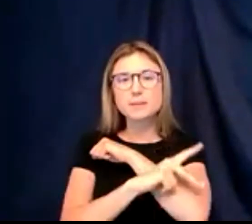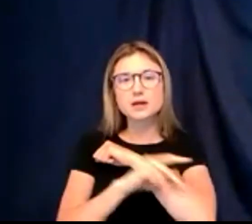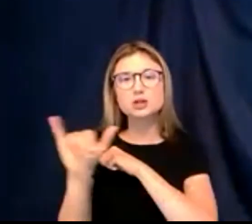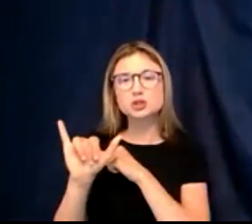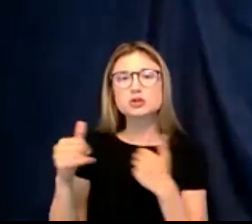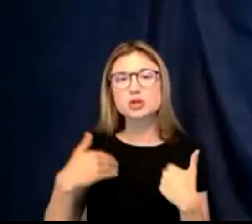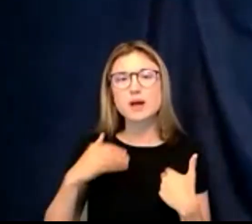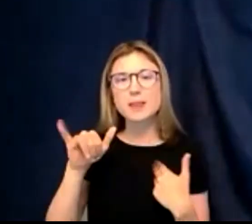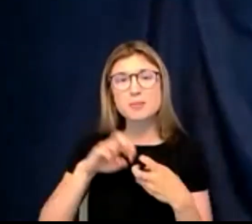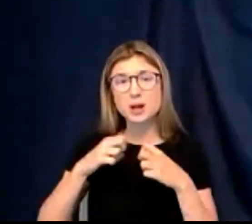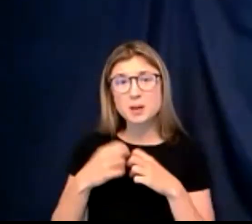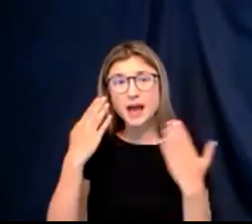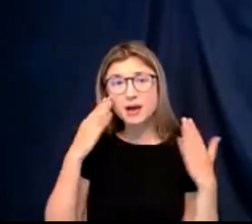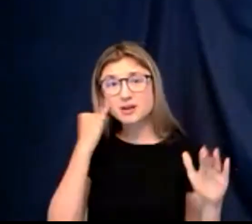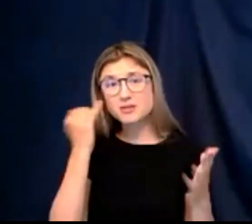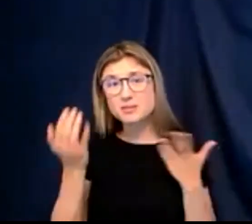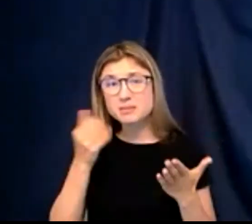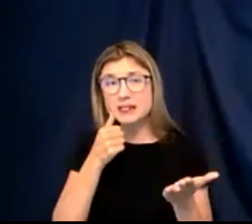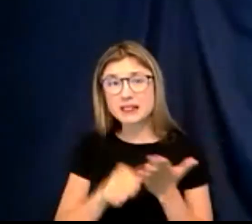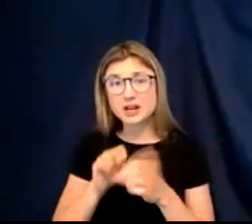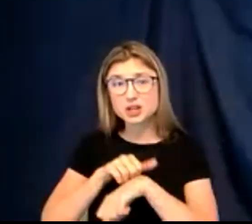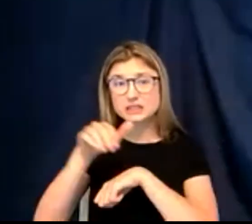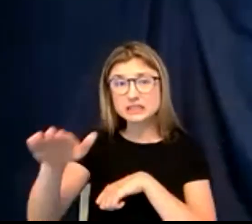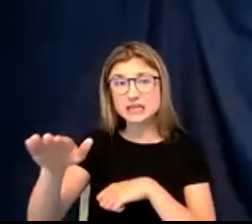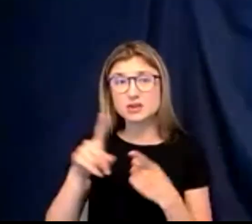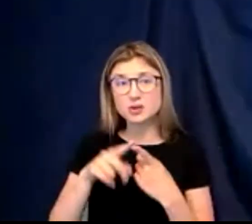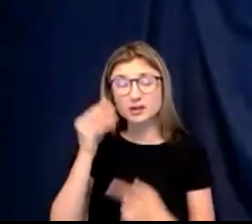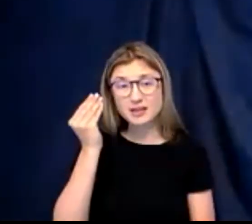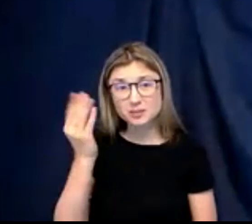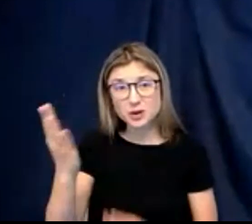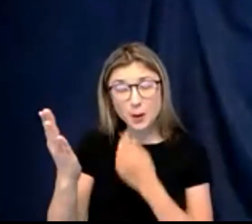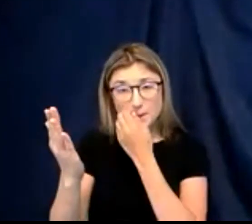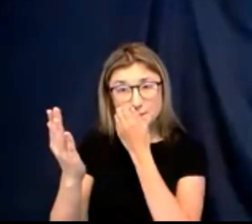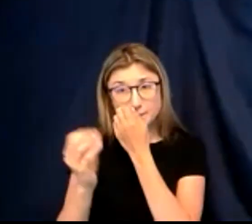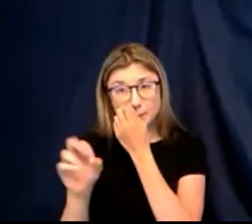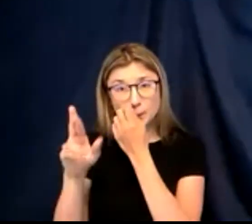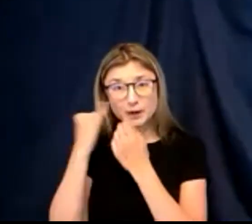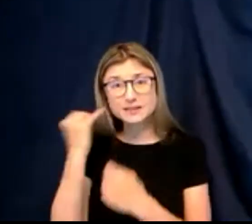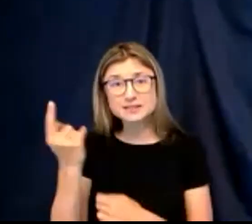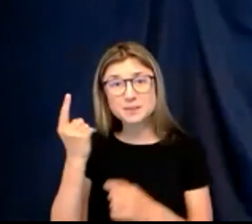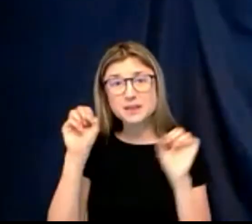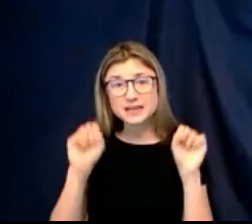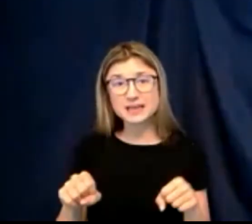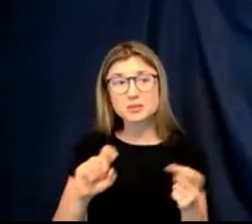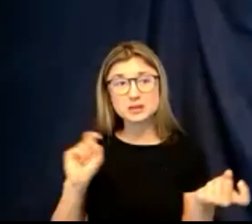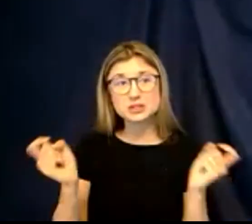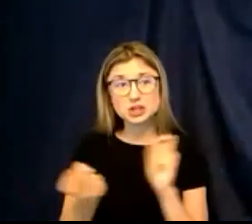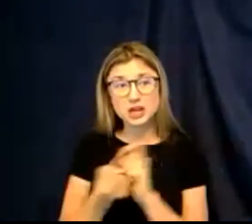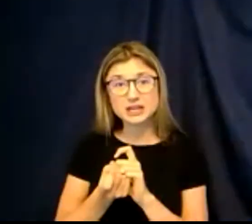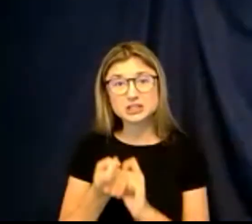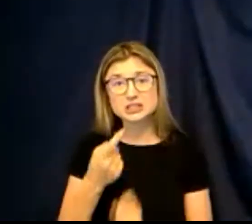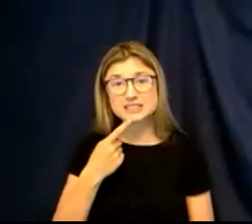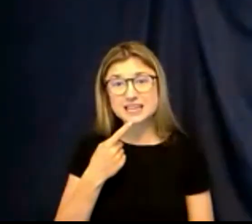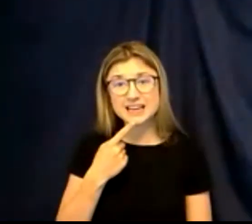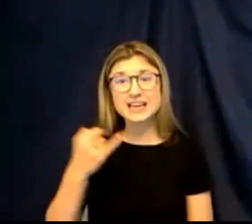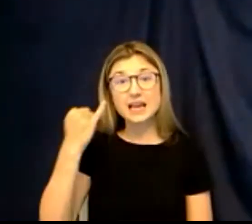that can be done, or a letter sent maybe just to let them know that, or if something can be changed to say that, you know, if